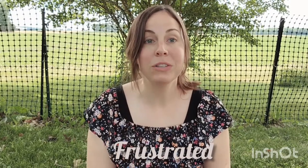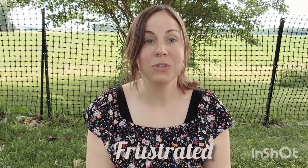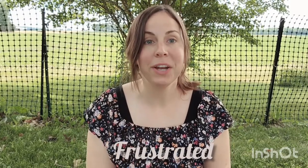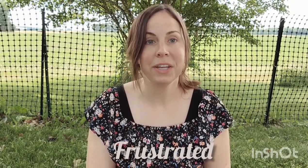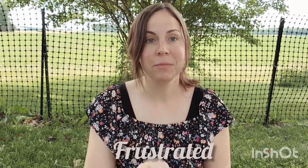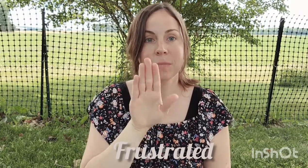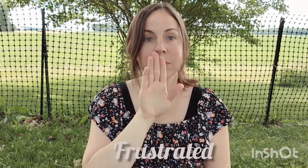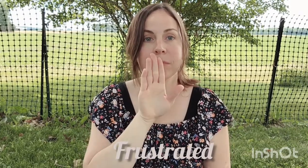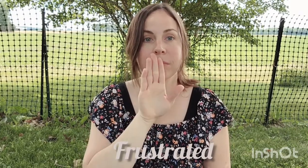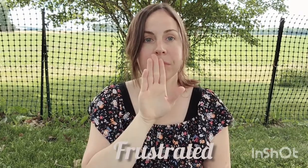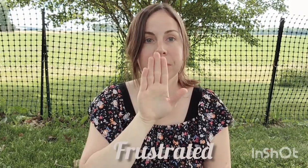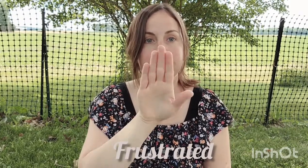Frustrated.